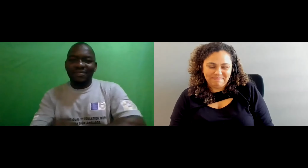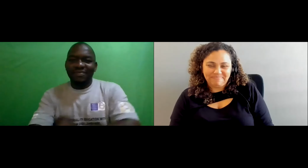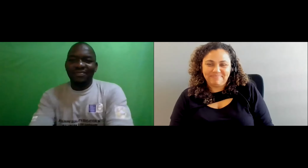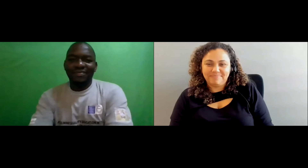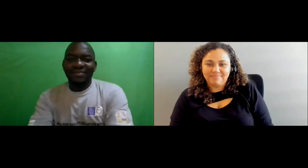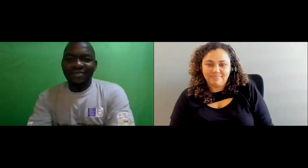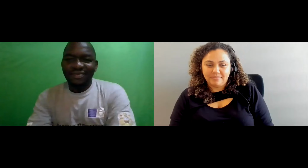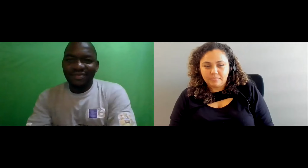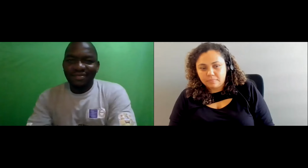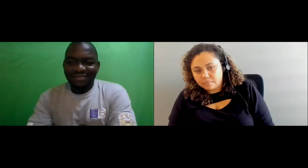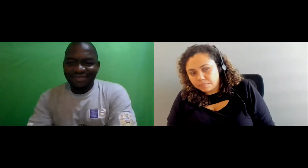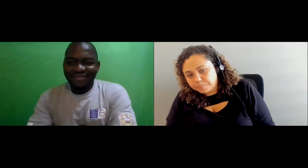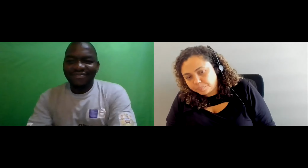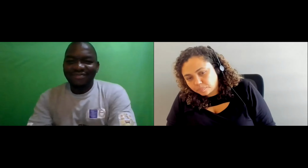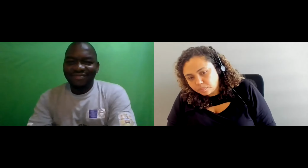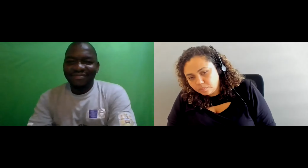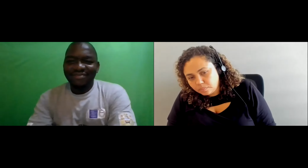Thank you.